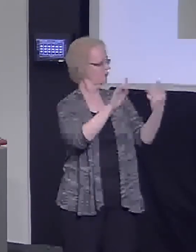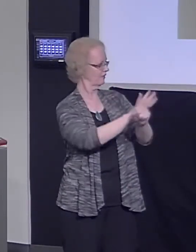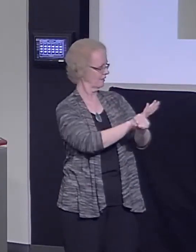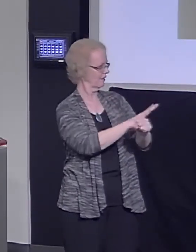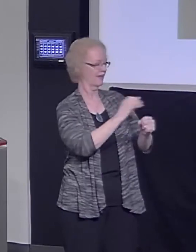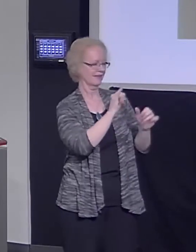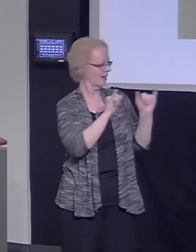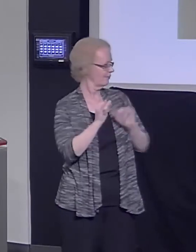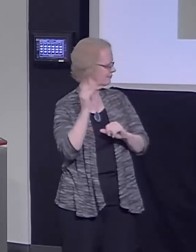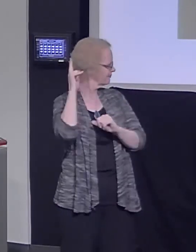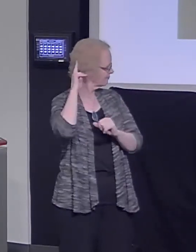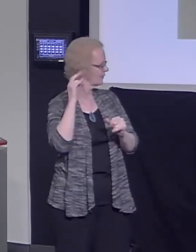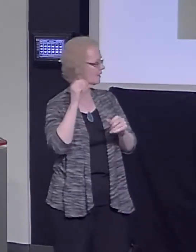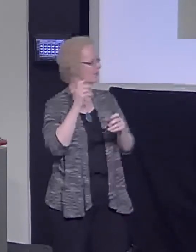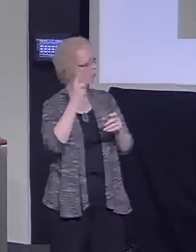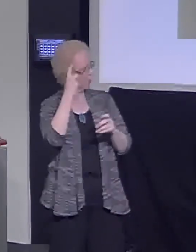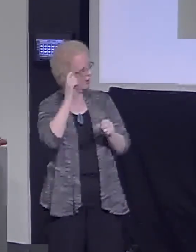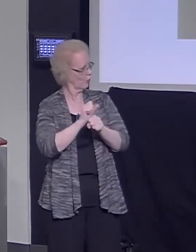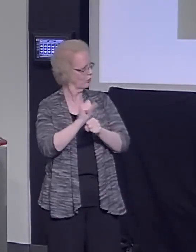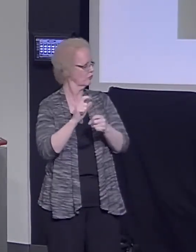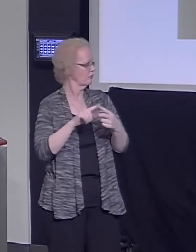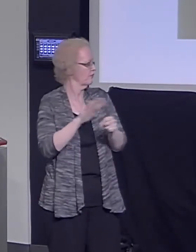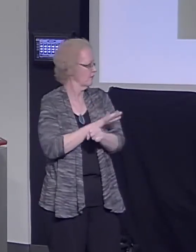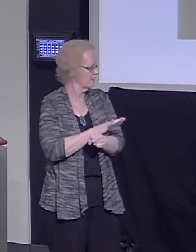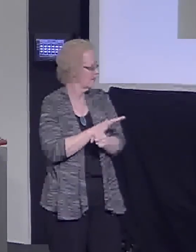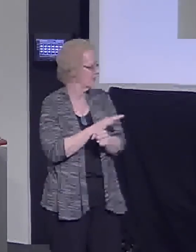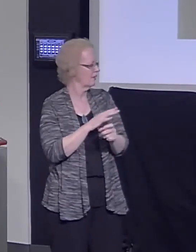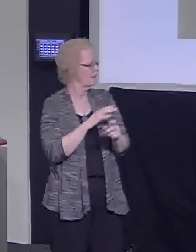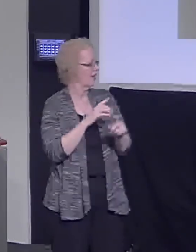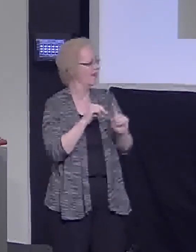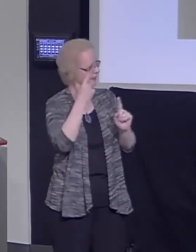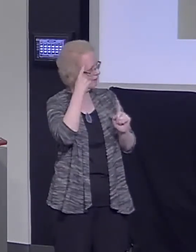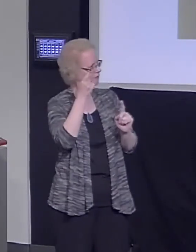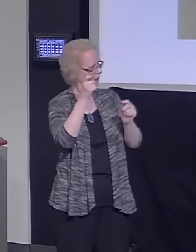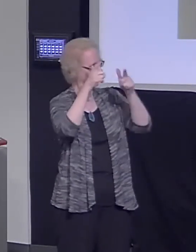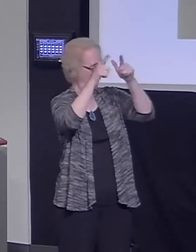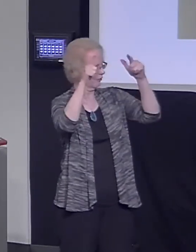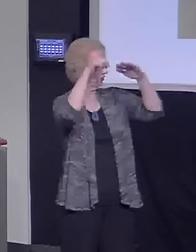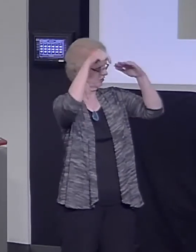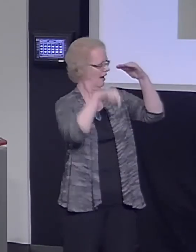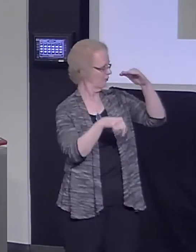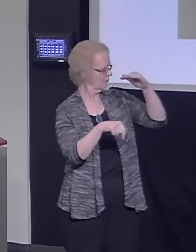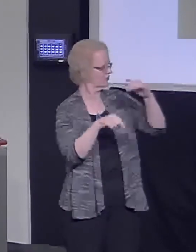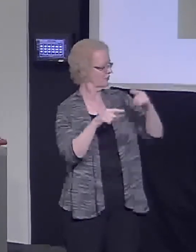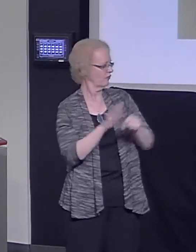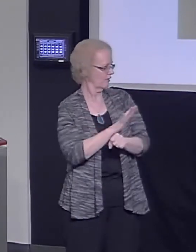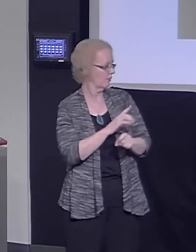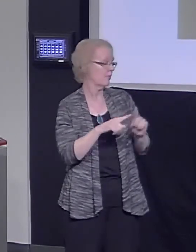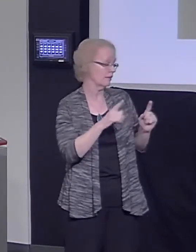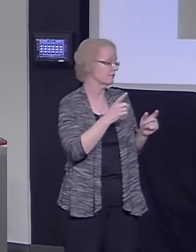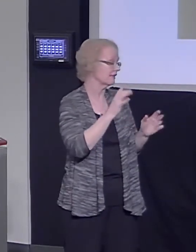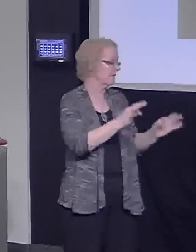respect. But I think it's something one should do more research on, for